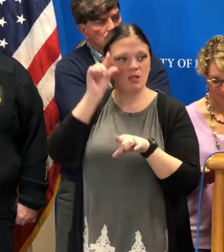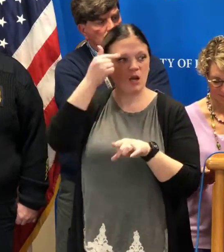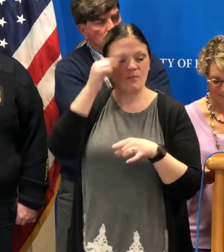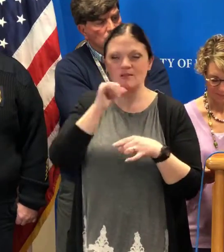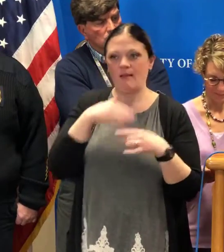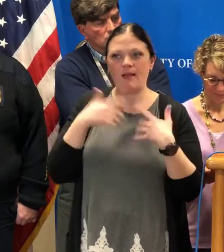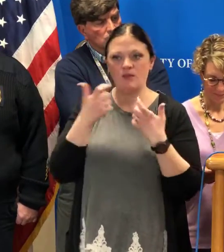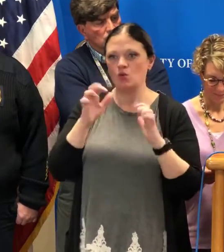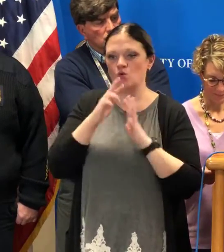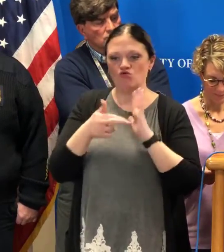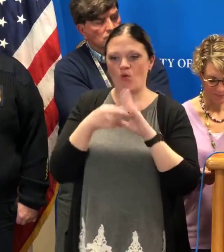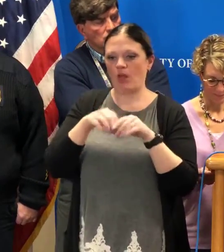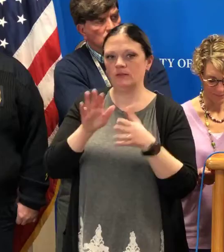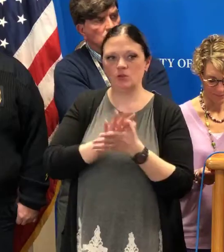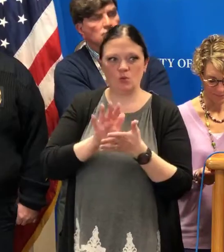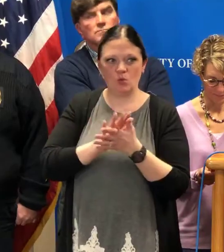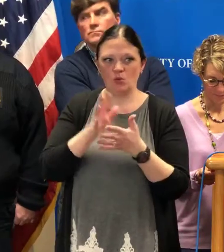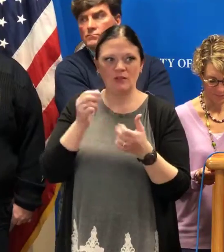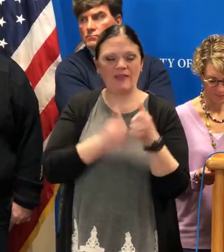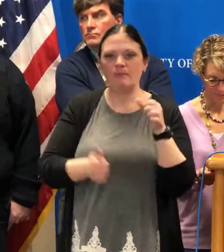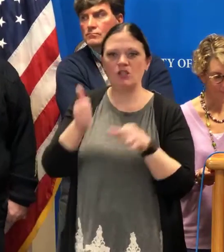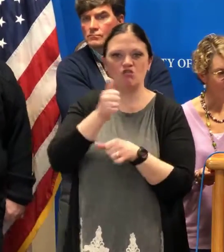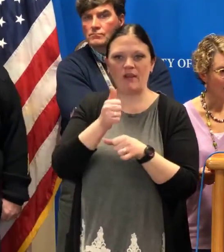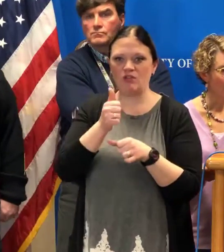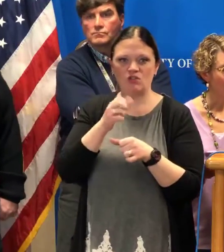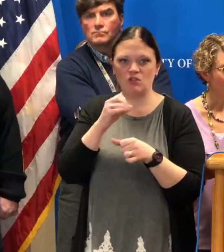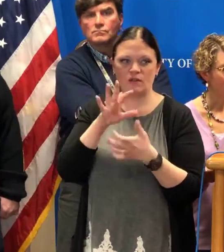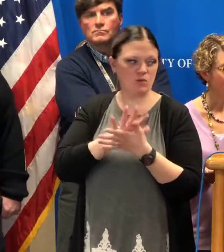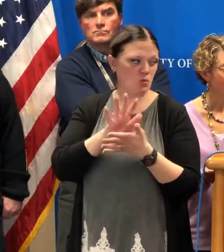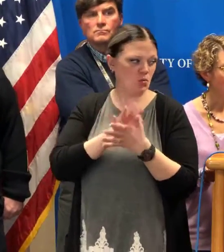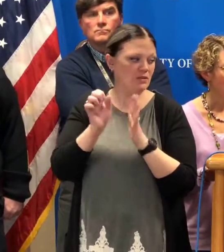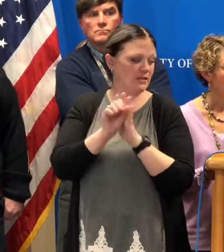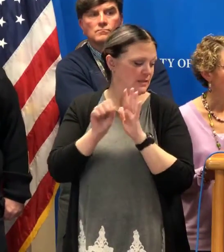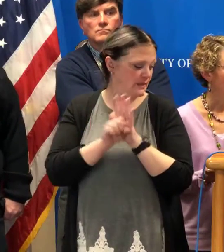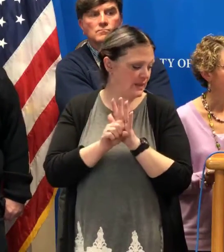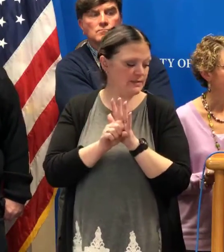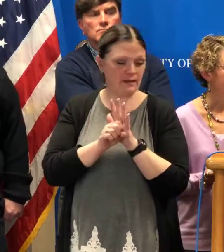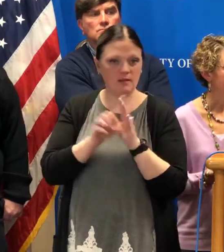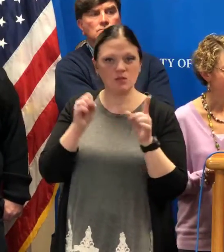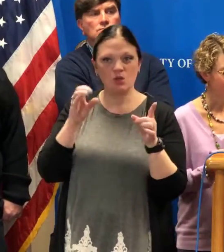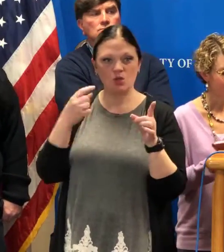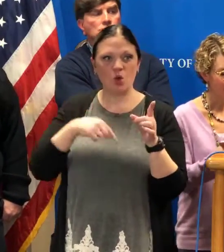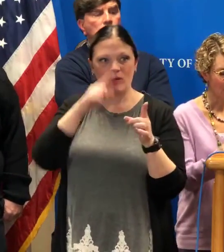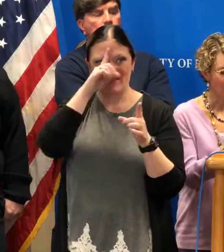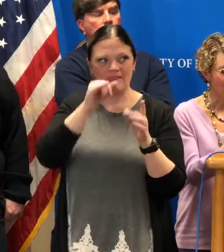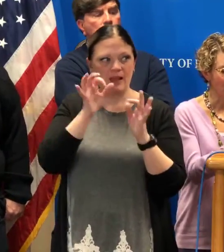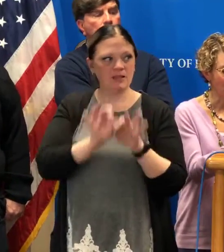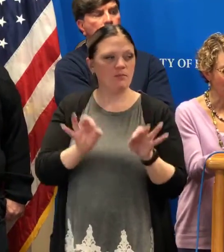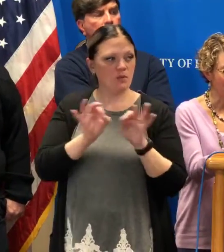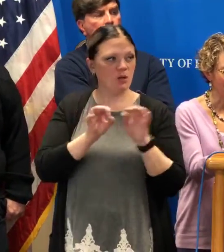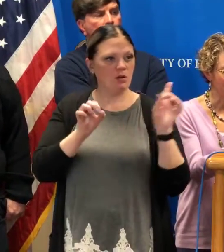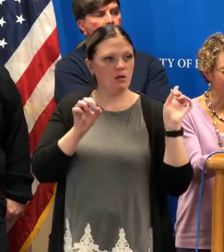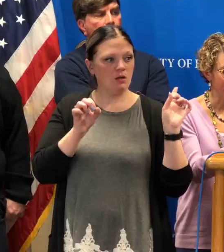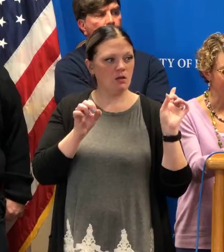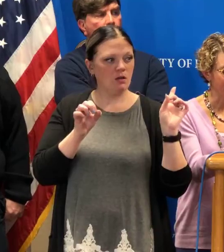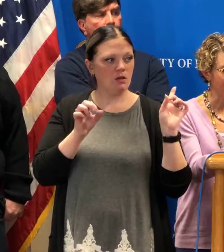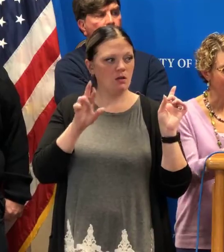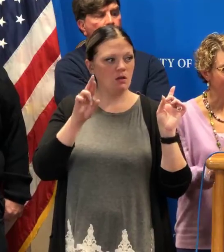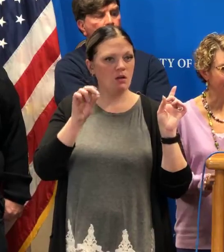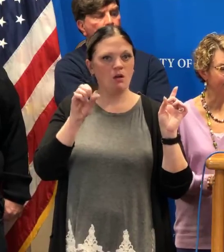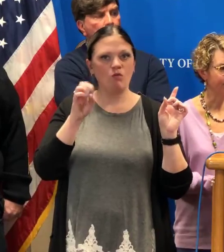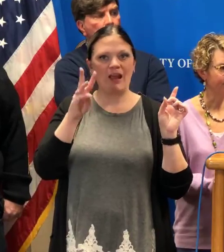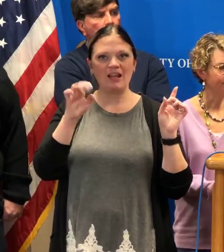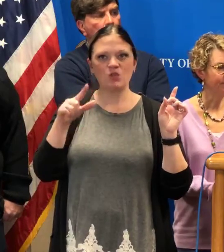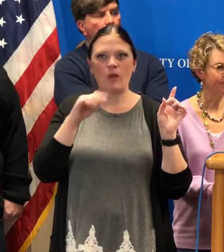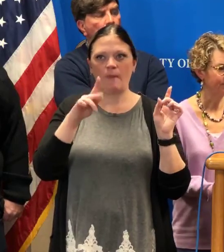have a huge role in the schools and the administration of schools. The state does. And so we think that's important. Roswell Park wanted you to say